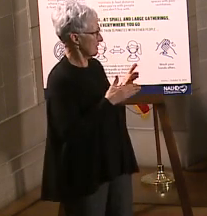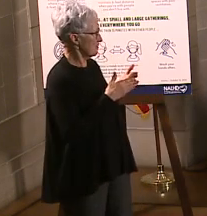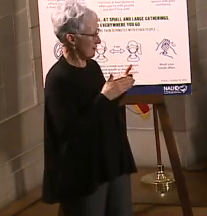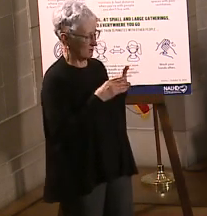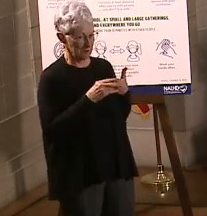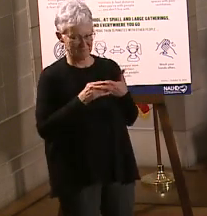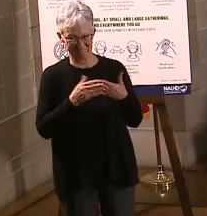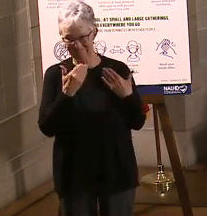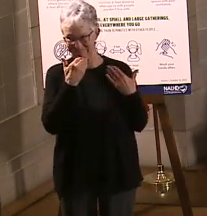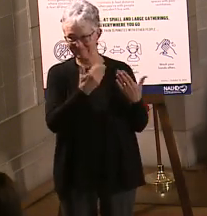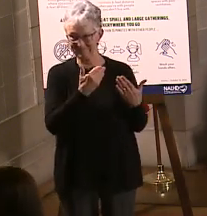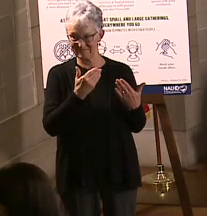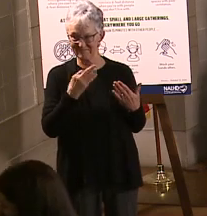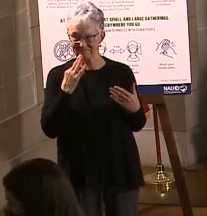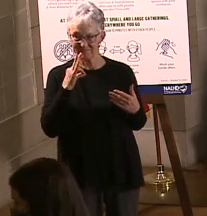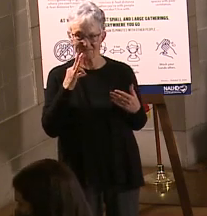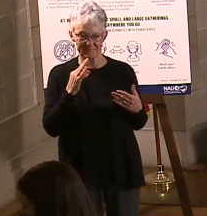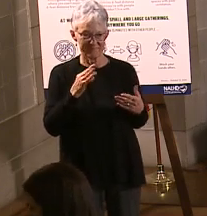Thank you.